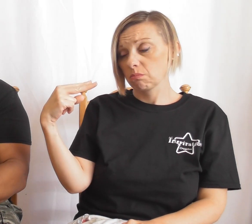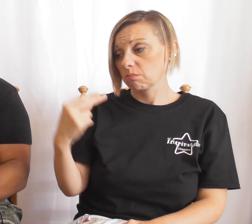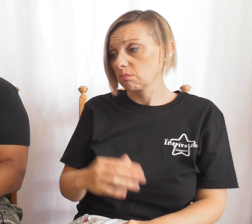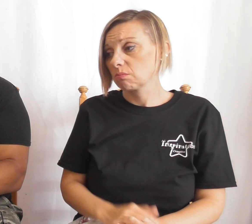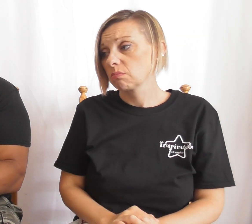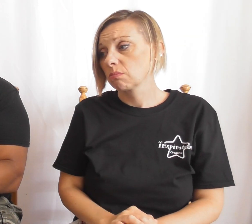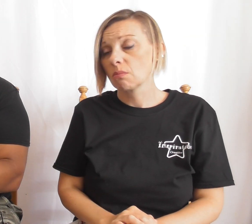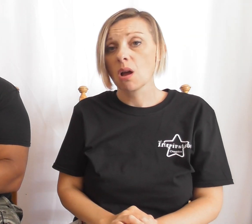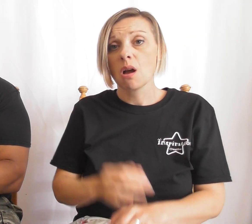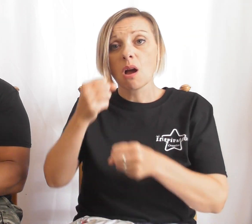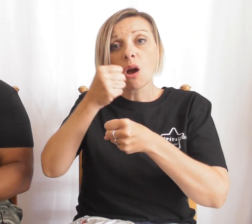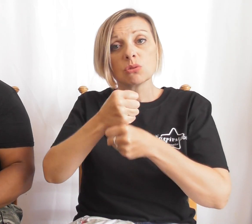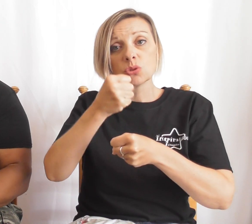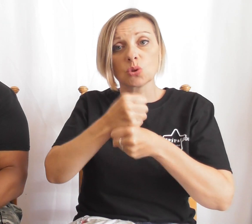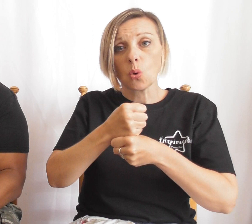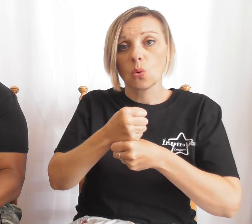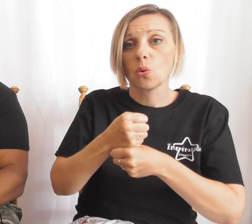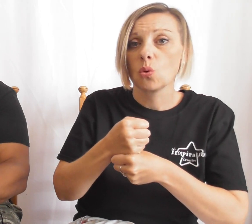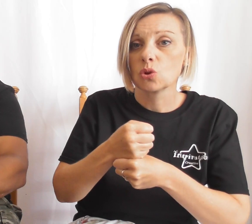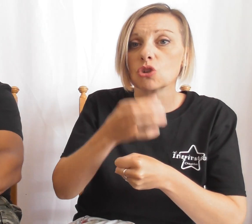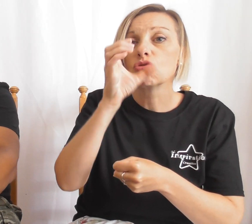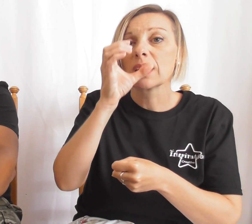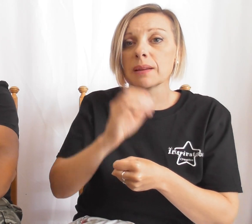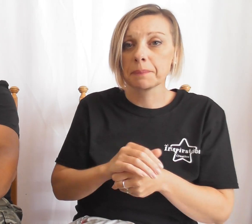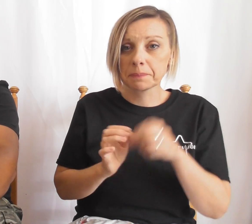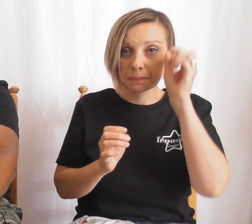And there he is with his drink,